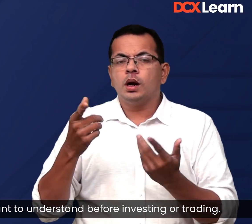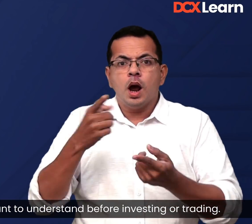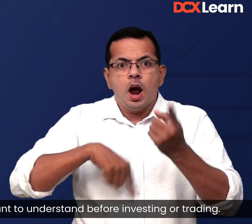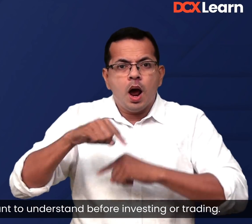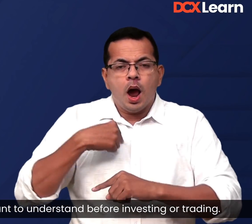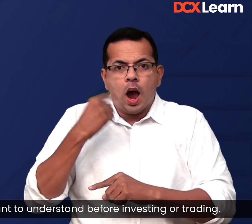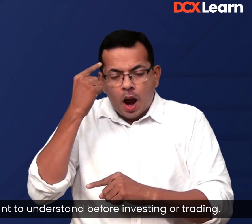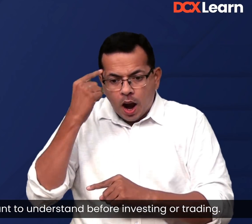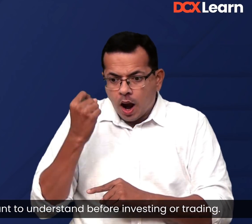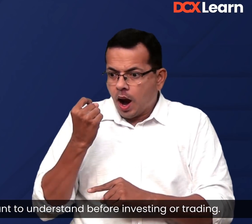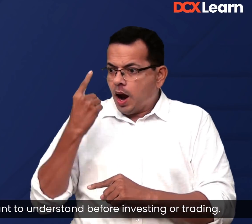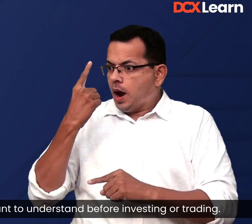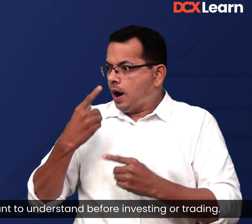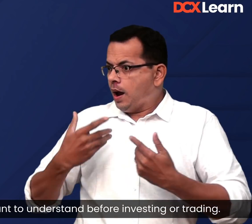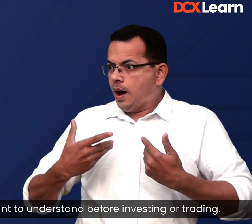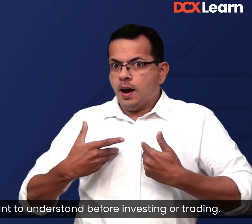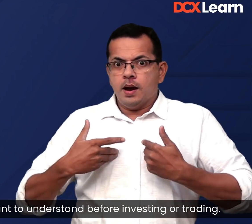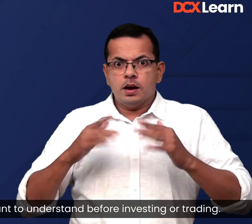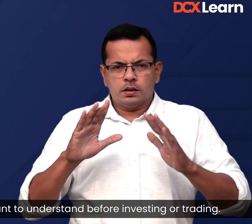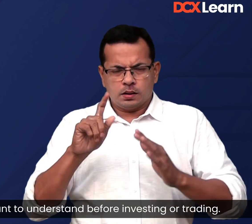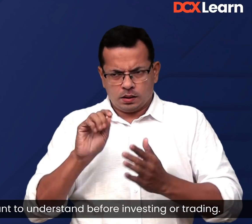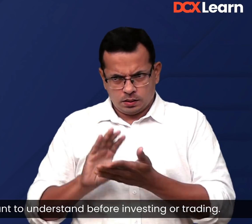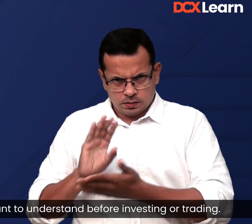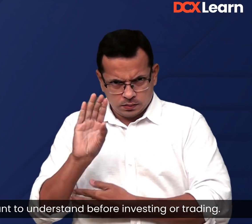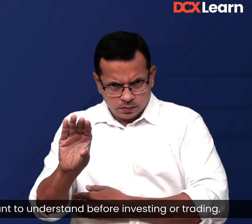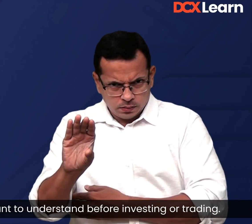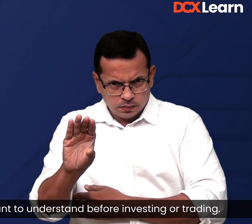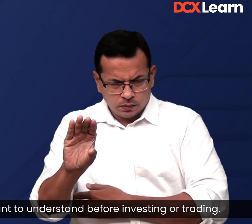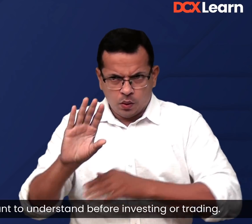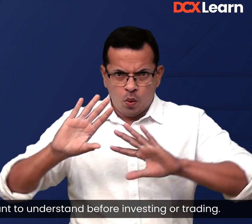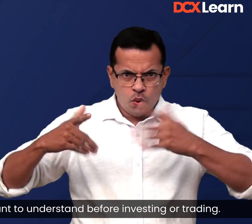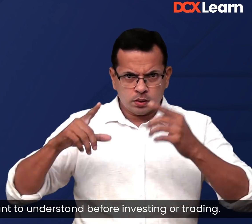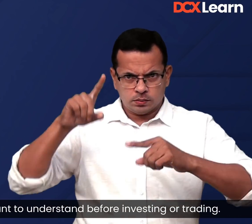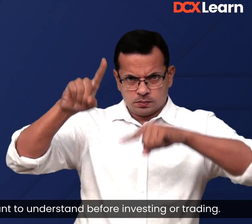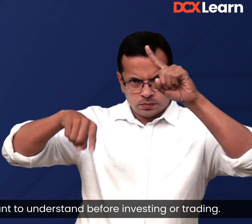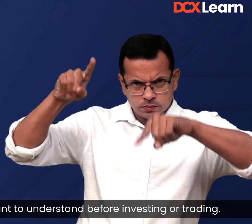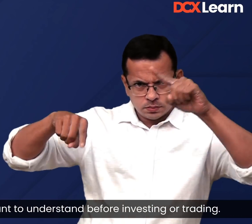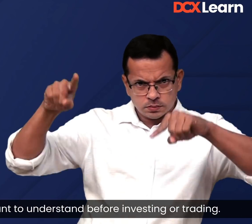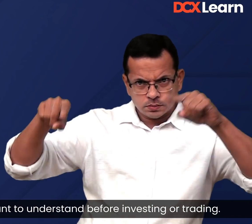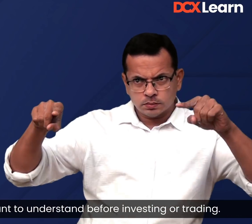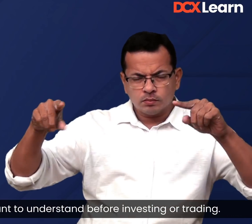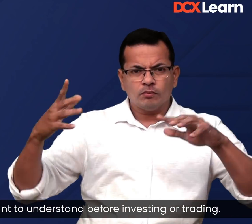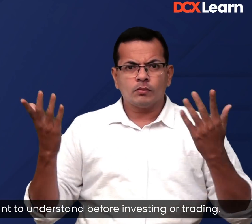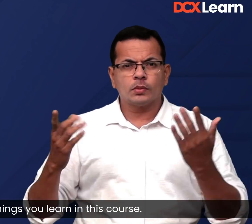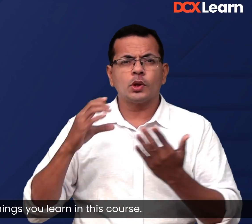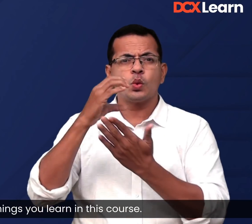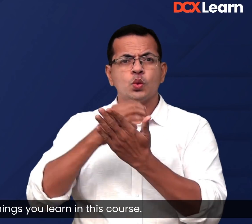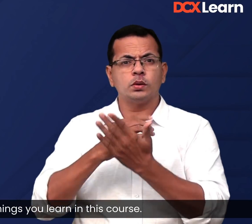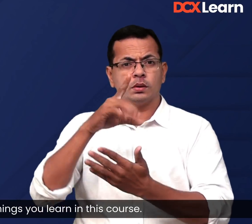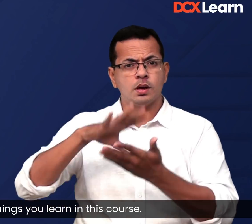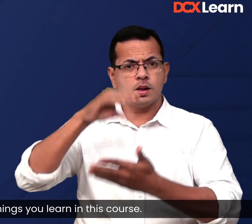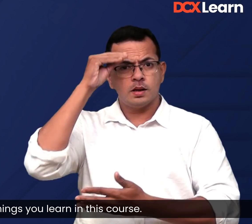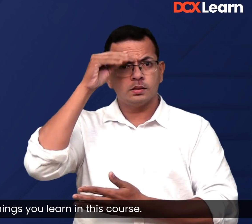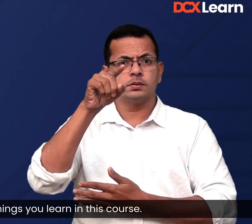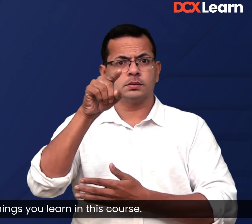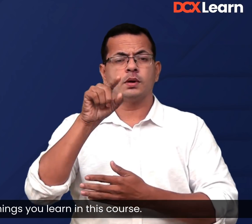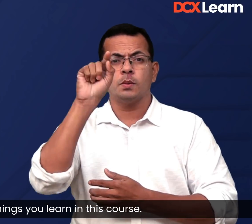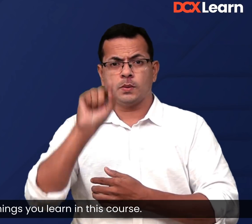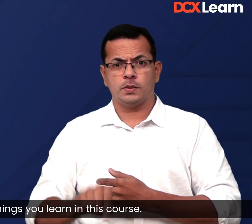here are five things you will learn in